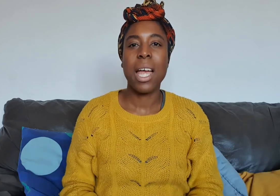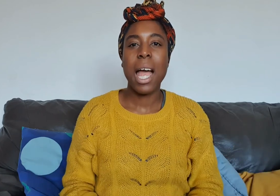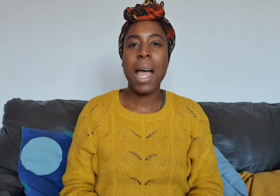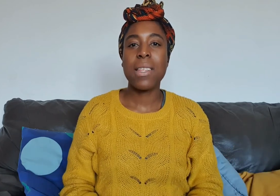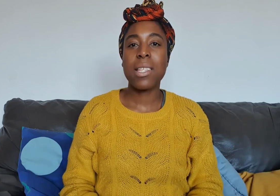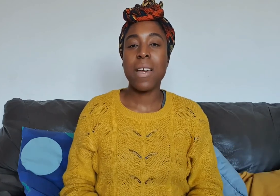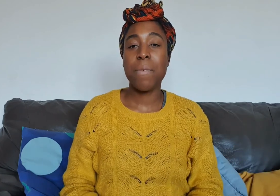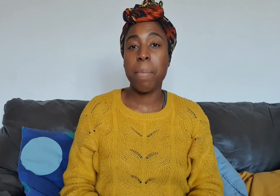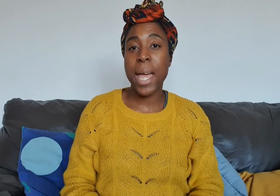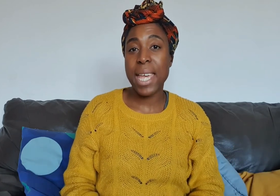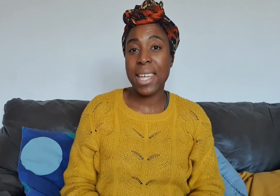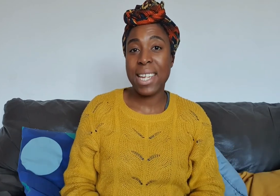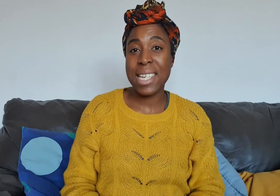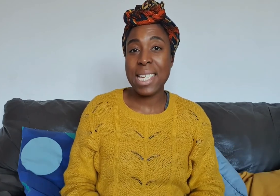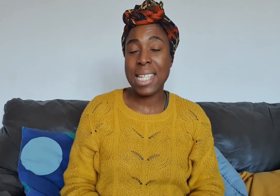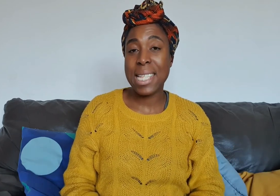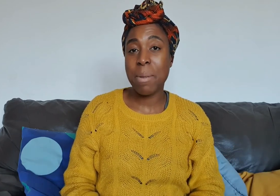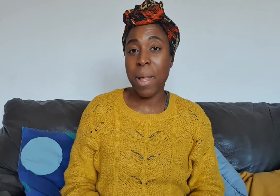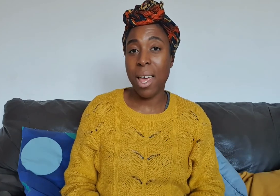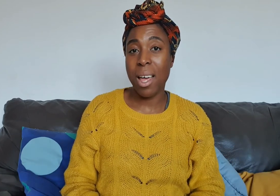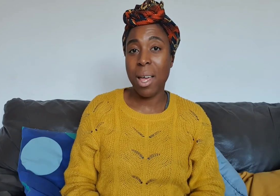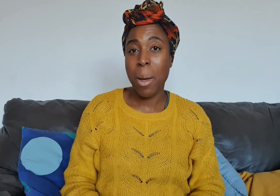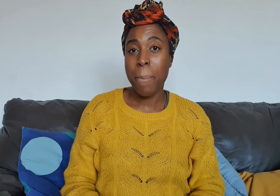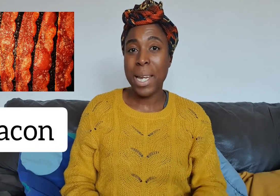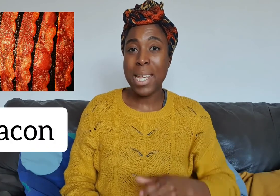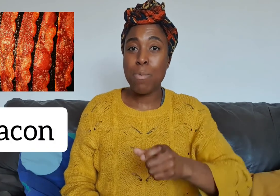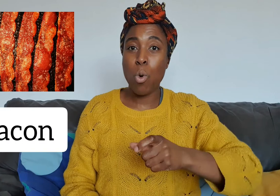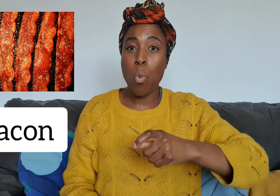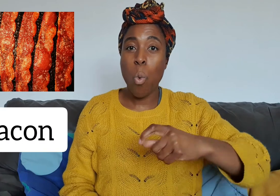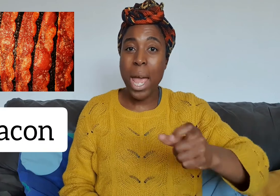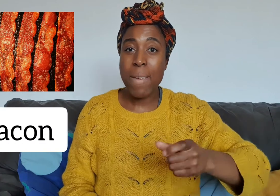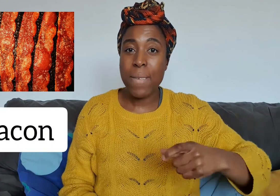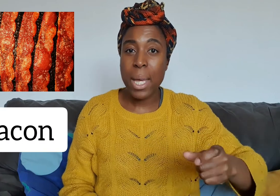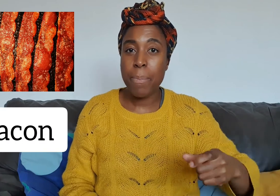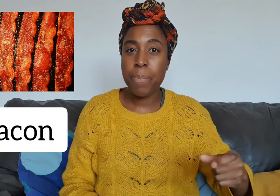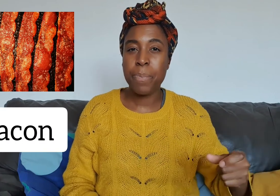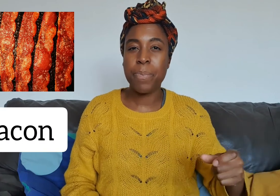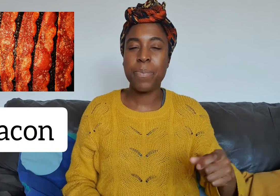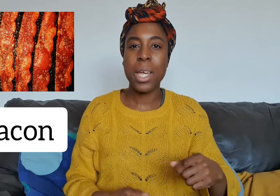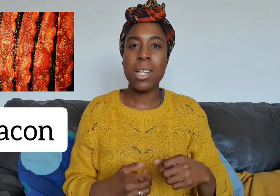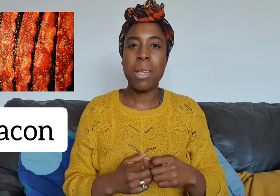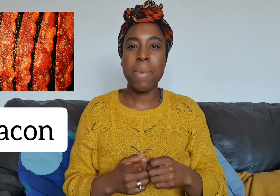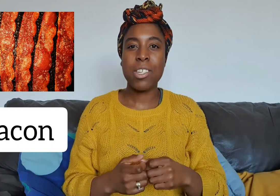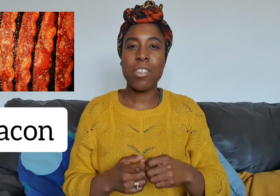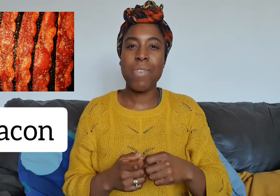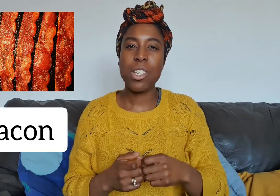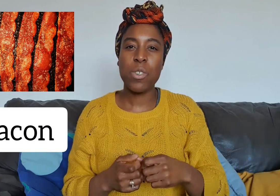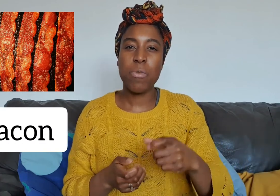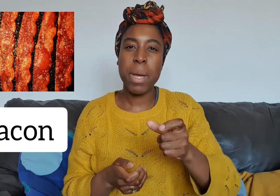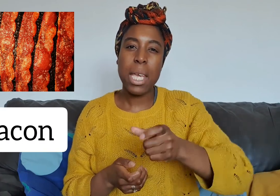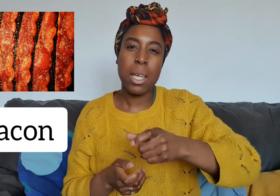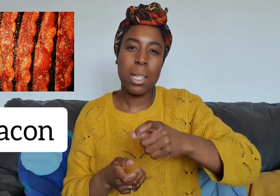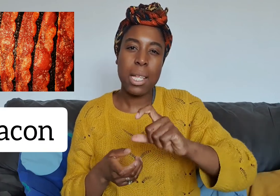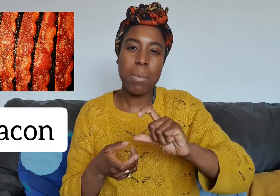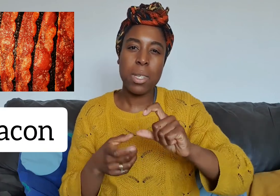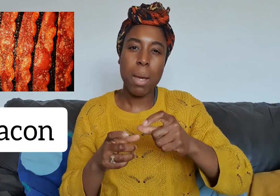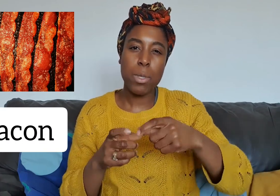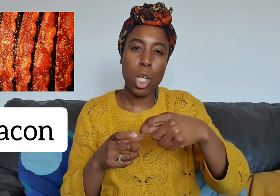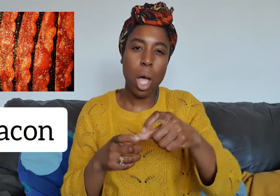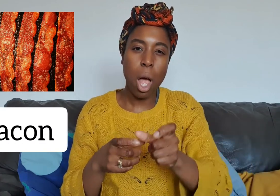And the sign for bacon is similar, but it's more wavy. So imagine a rasher of bacon that sometimes curls